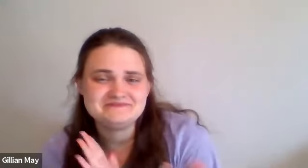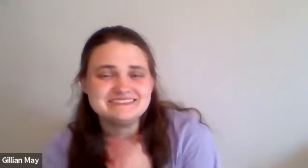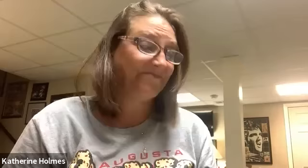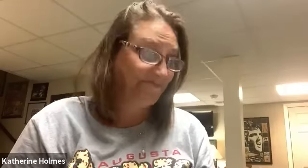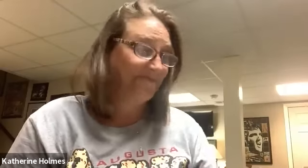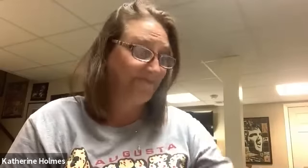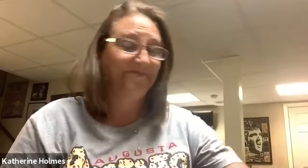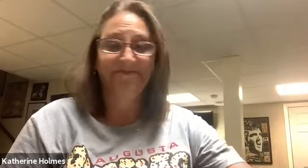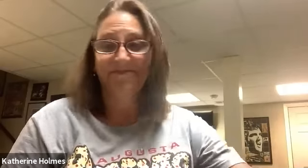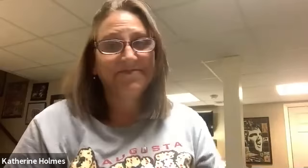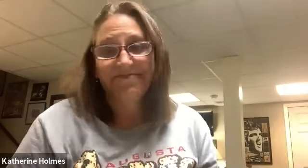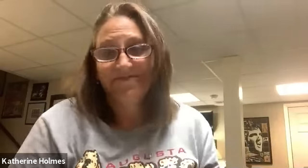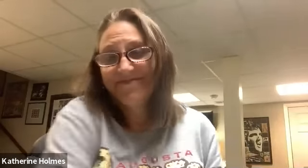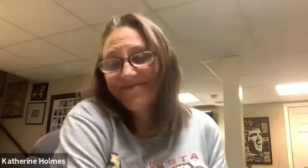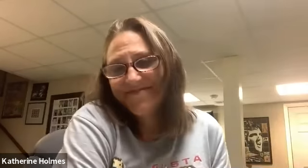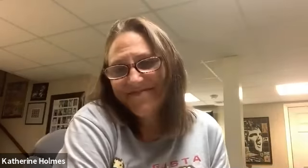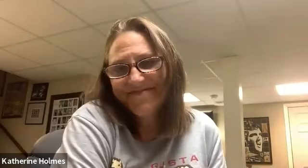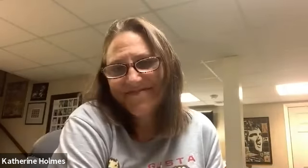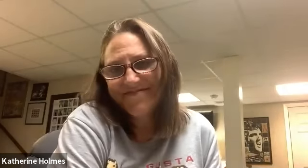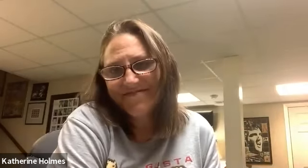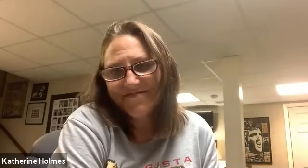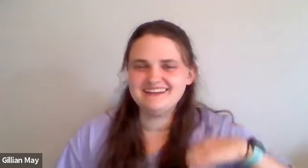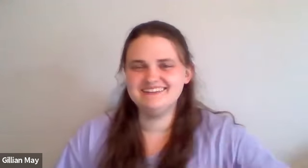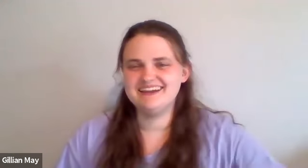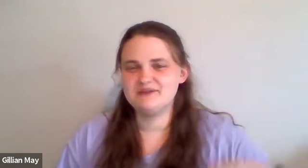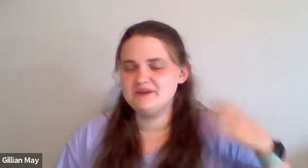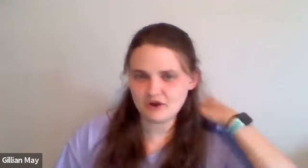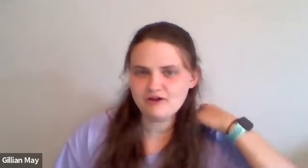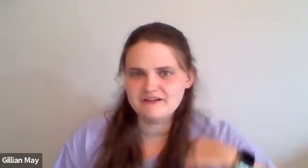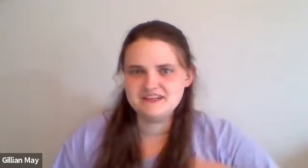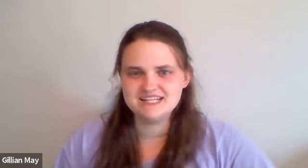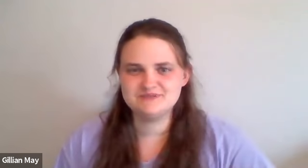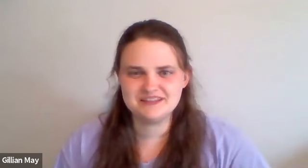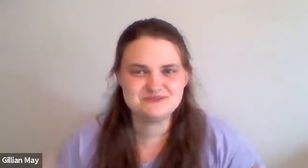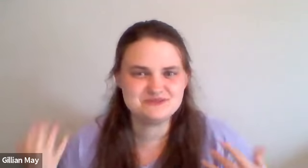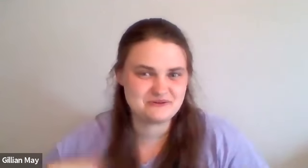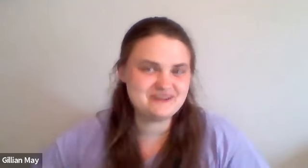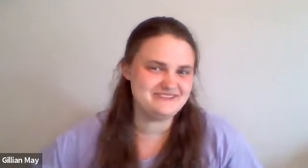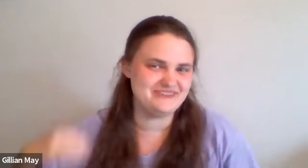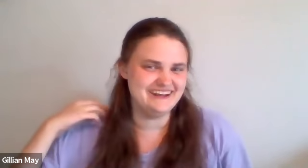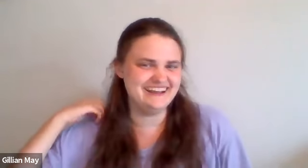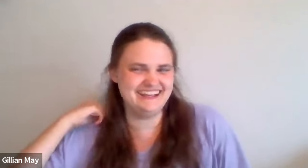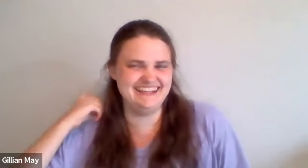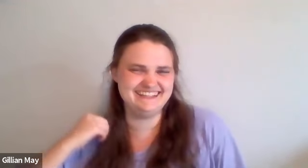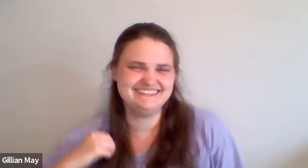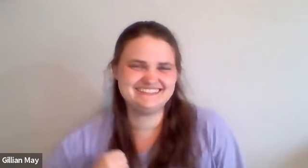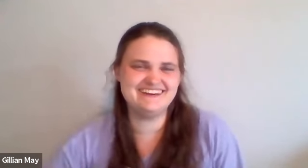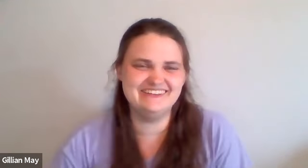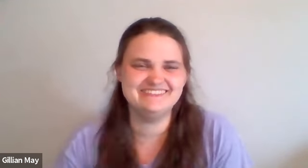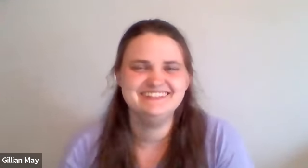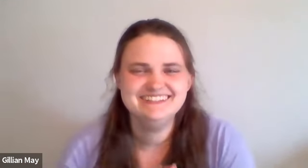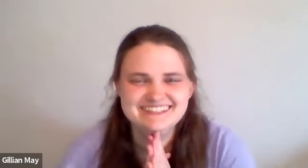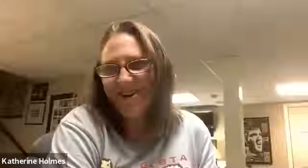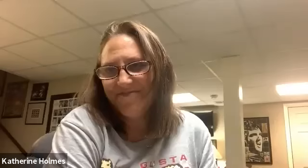So, But thank you guys for this was a really fun night. They're all fun It nights. was fun. This was a really fun night. So I agree.